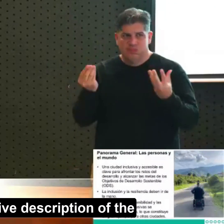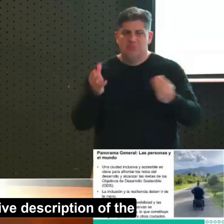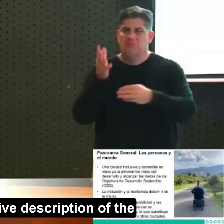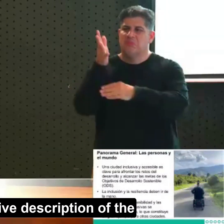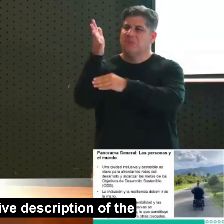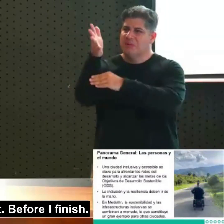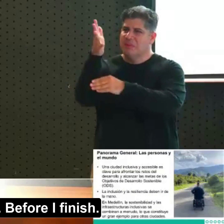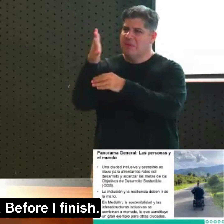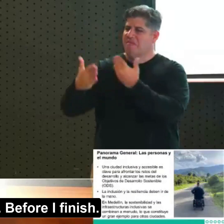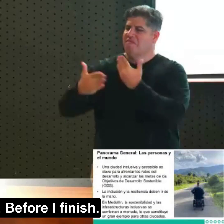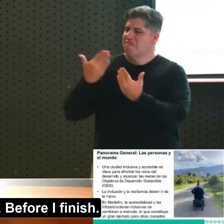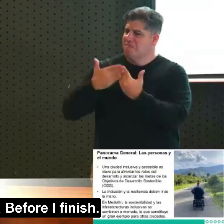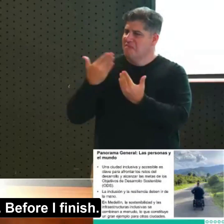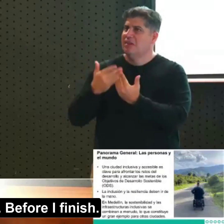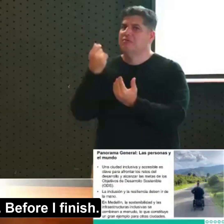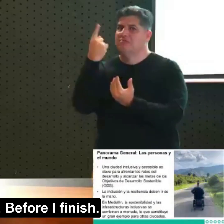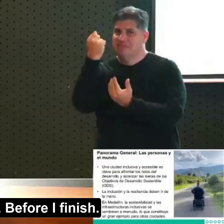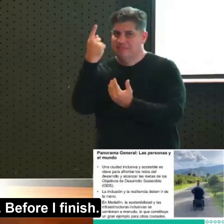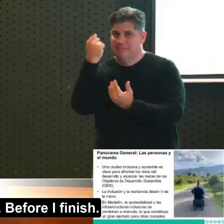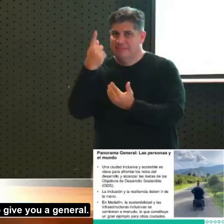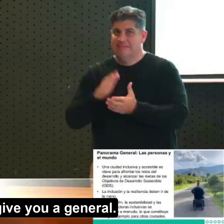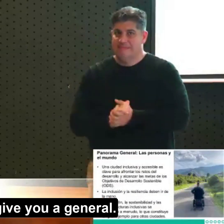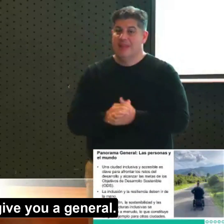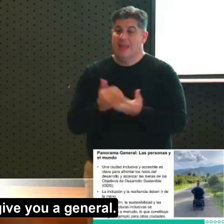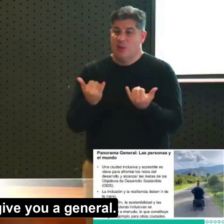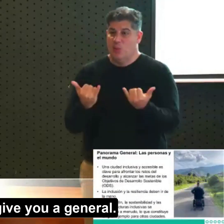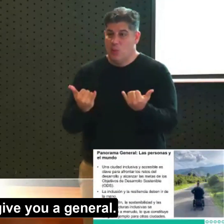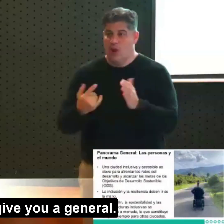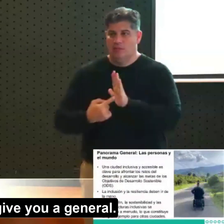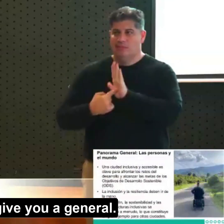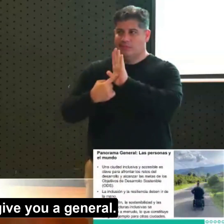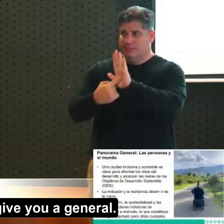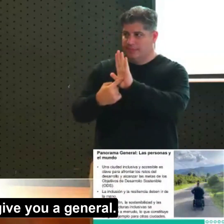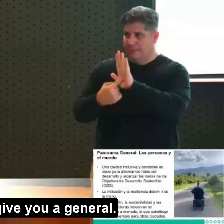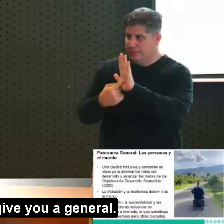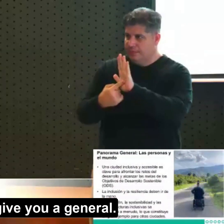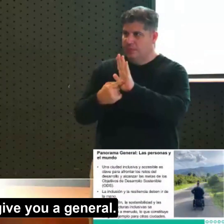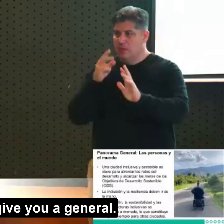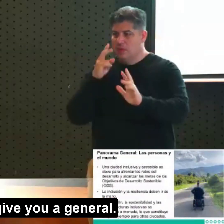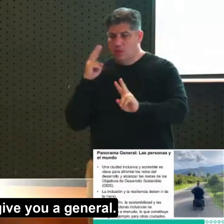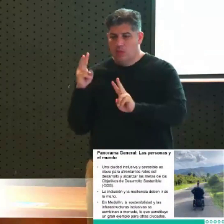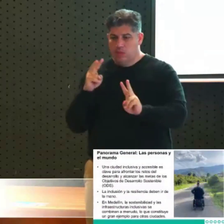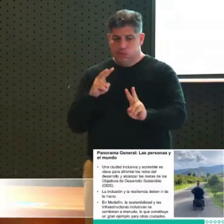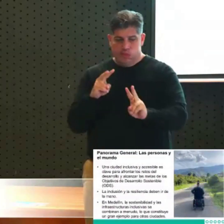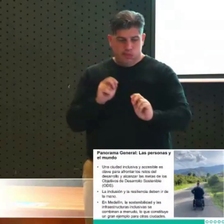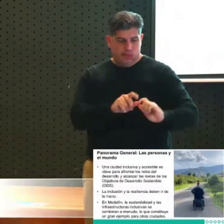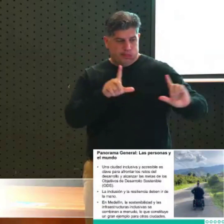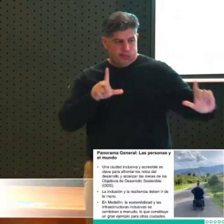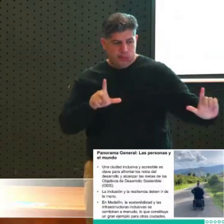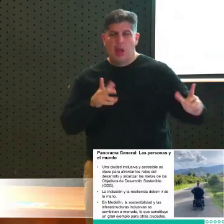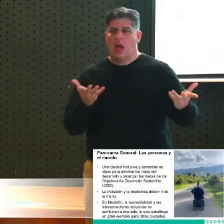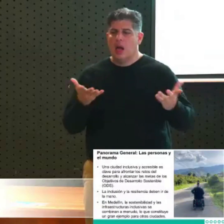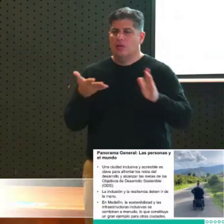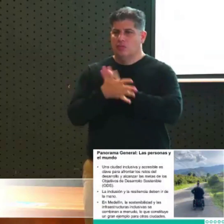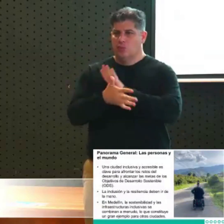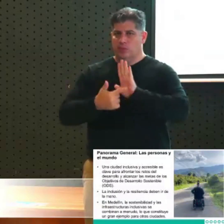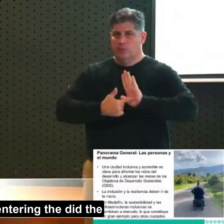comprehensive description of the project. That before I finish, I wanted to give you a general